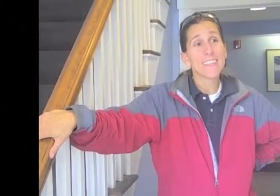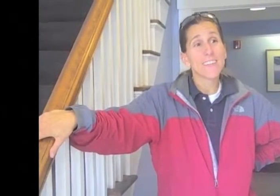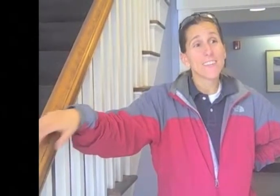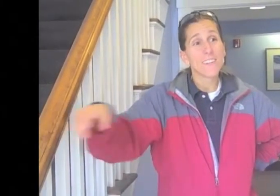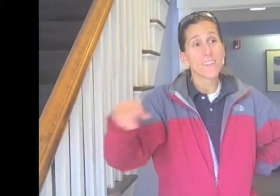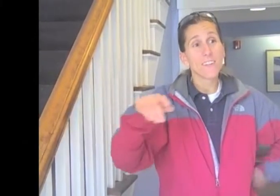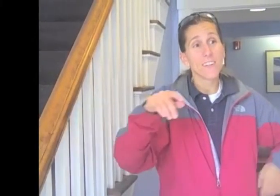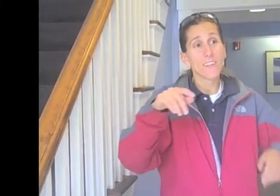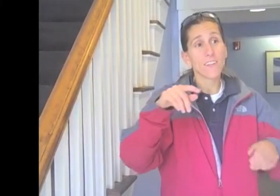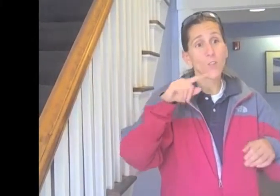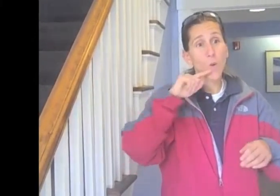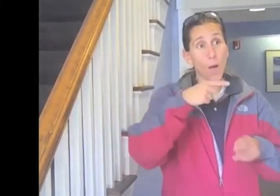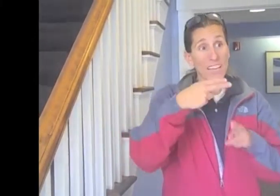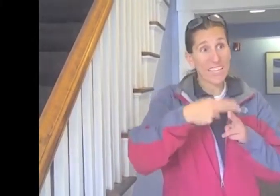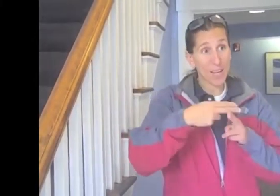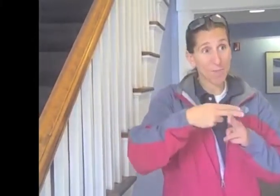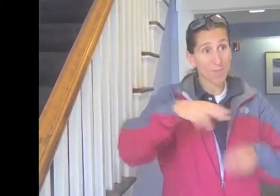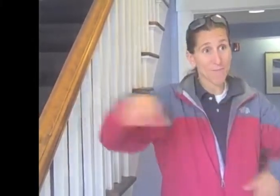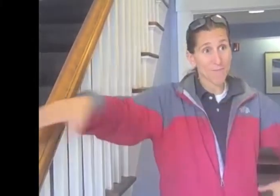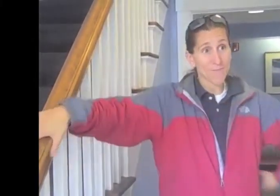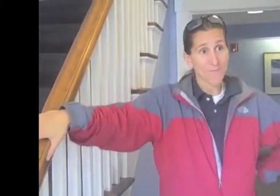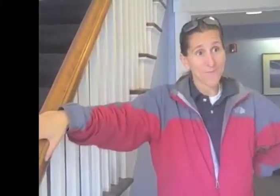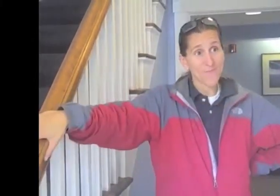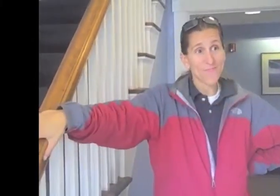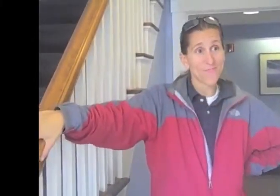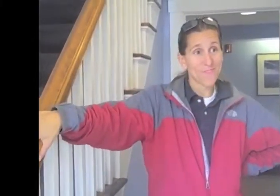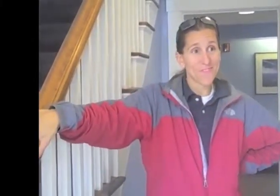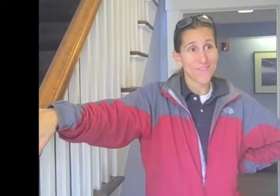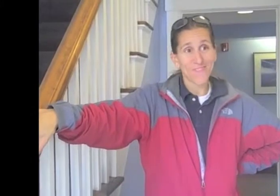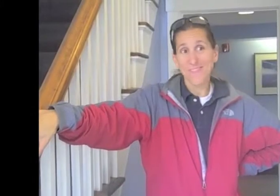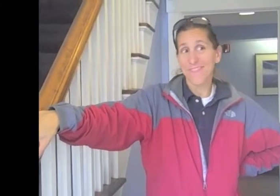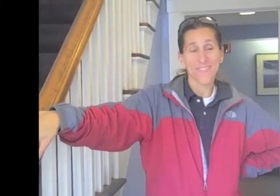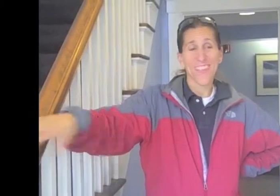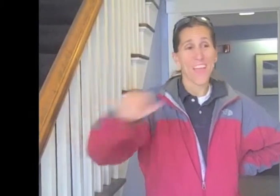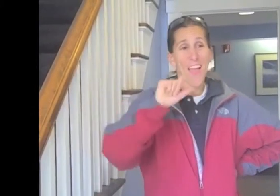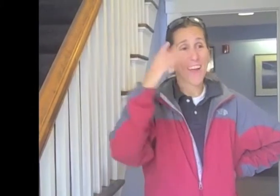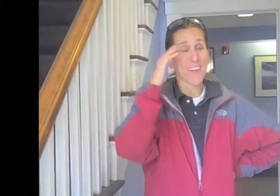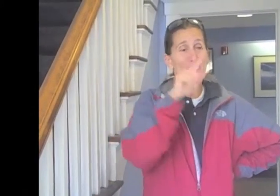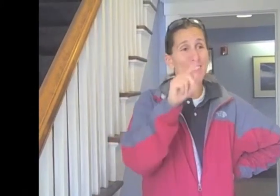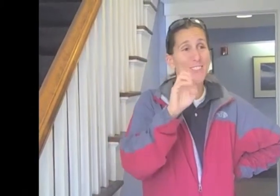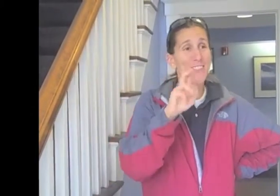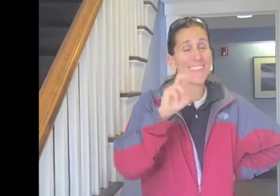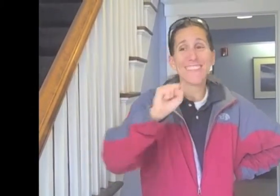Ah. The god of corn? I only know Zeus.